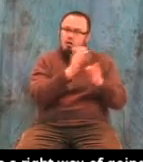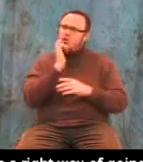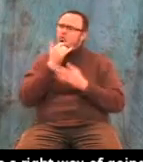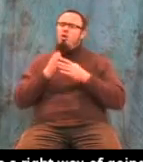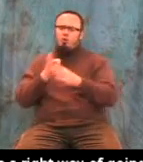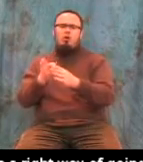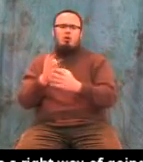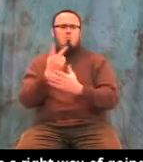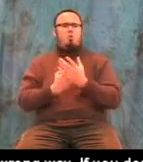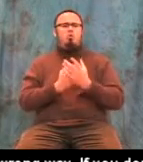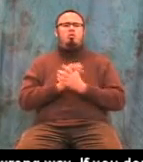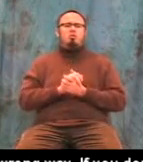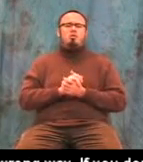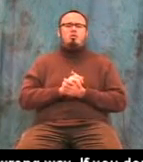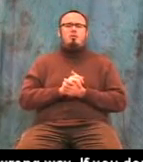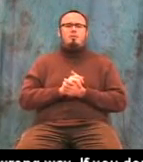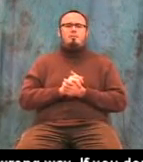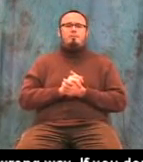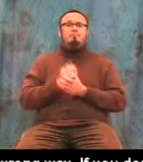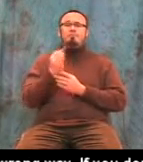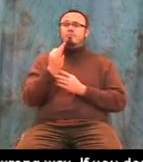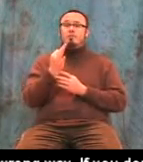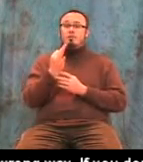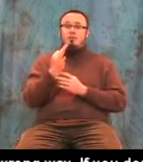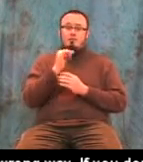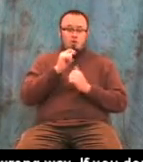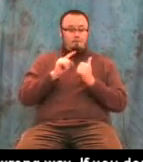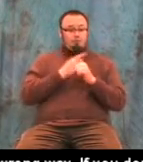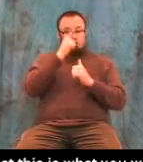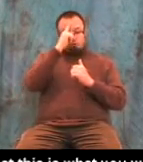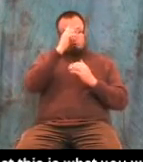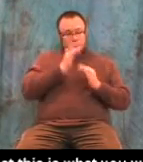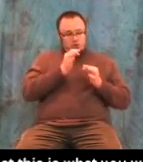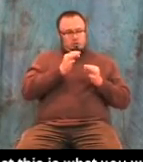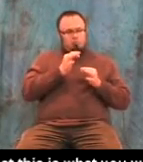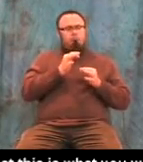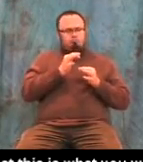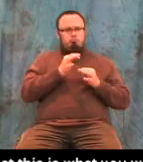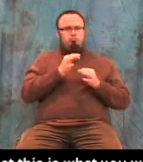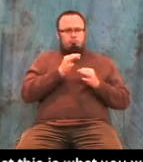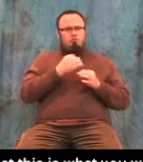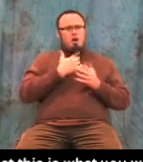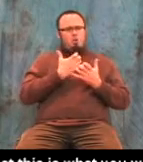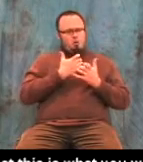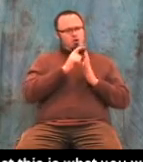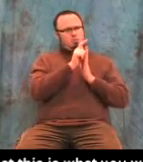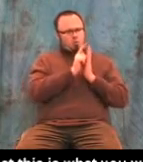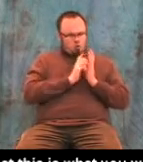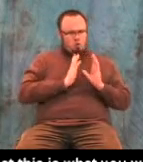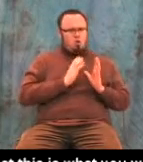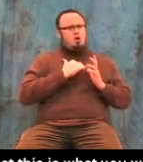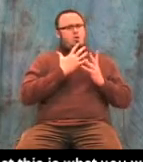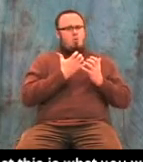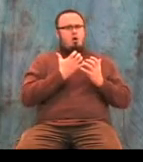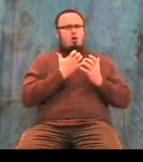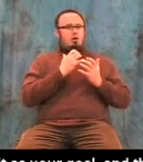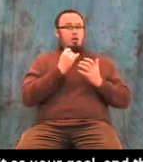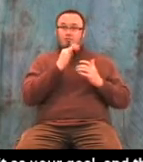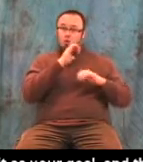that and a wrong way. If you don't first decide that this is what you want to be and set it as